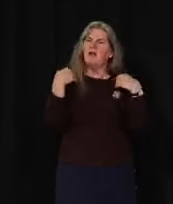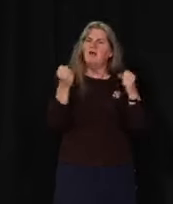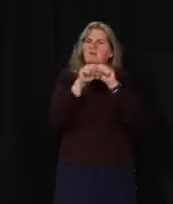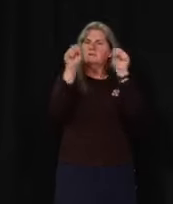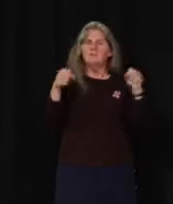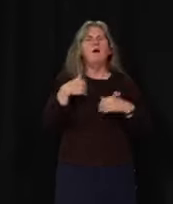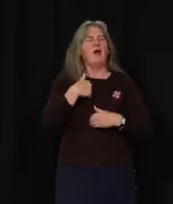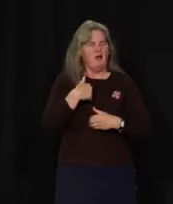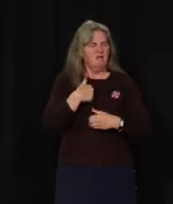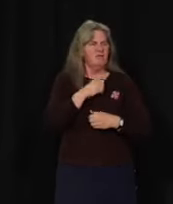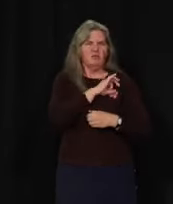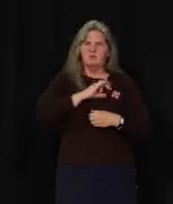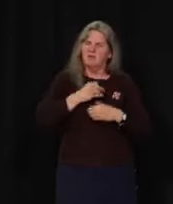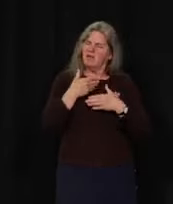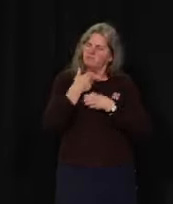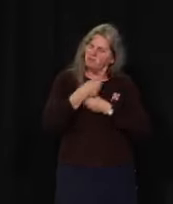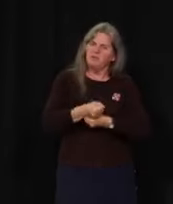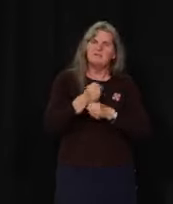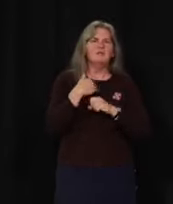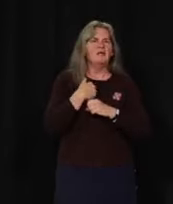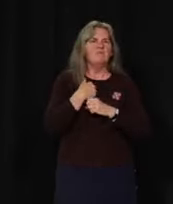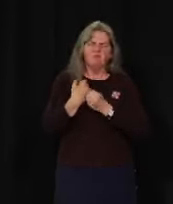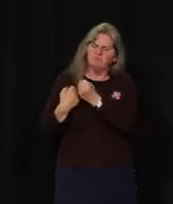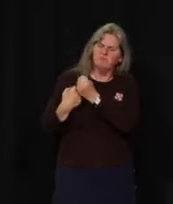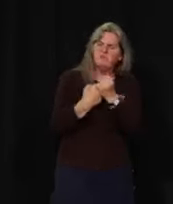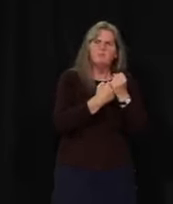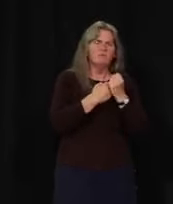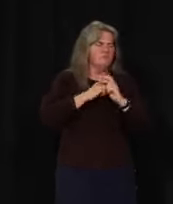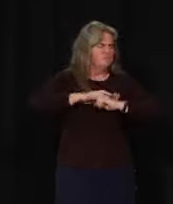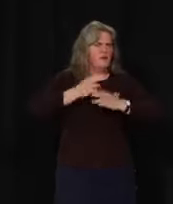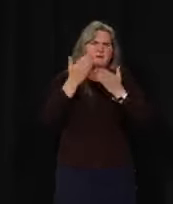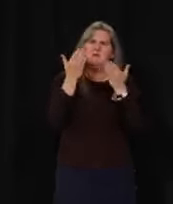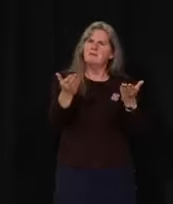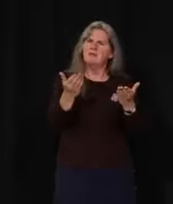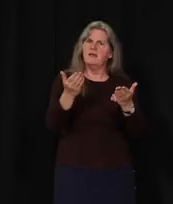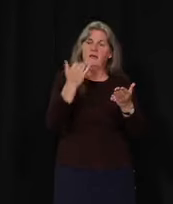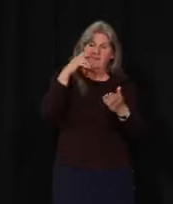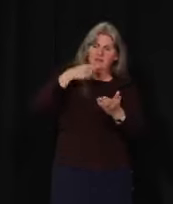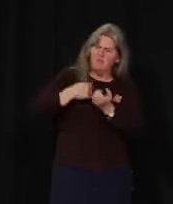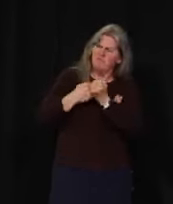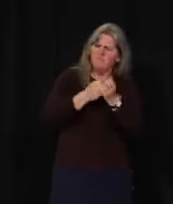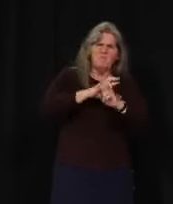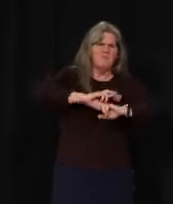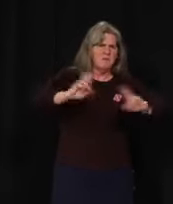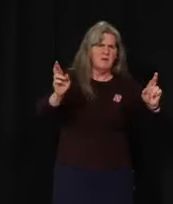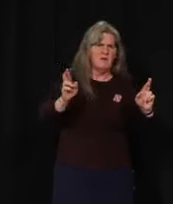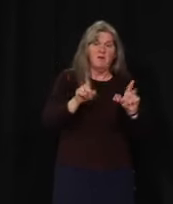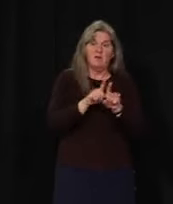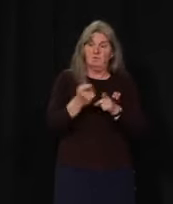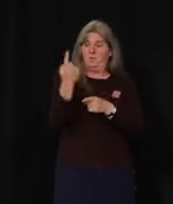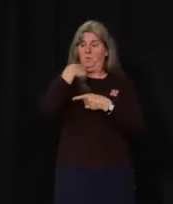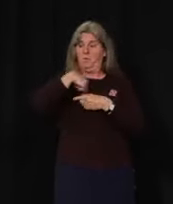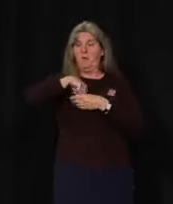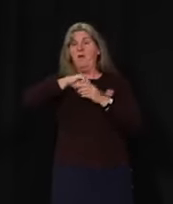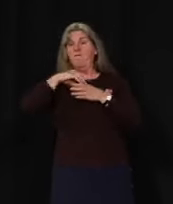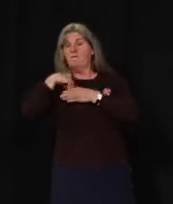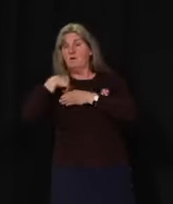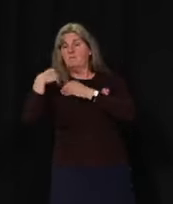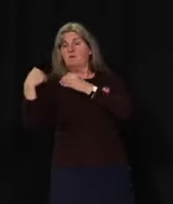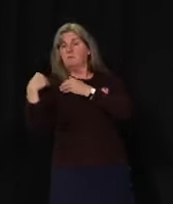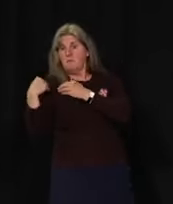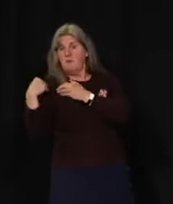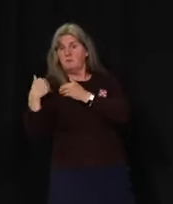workforce that they can help defend us and support us when we need it. And if we continue to do our part to keep the burden of COVID